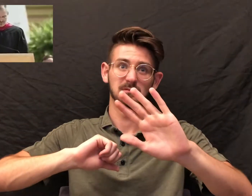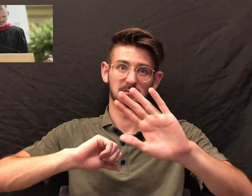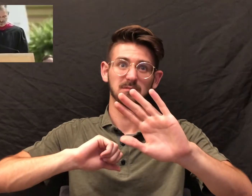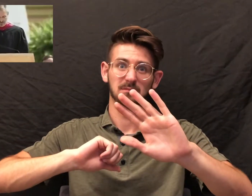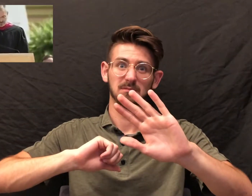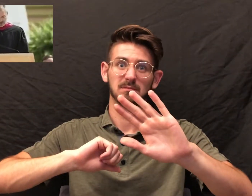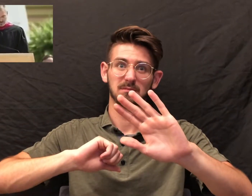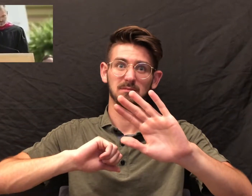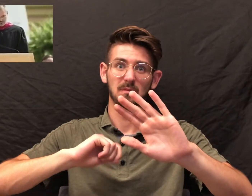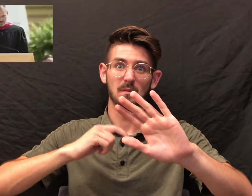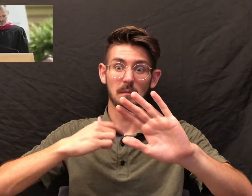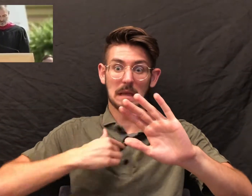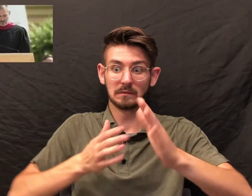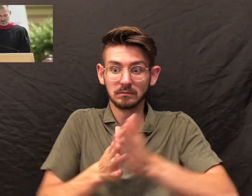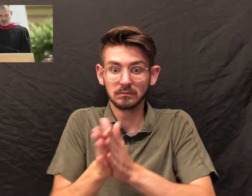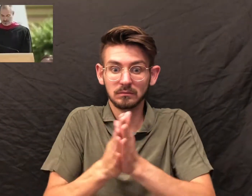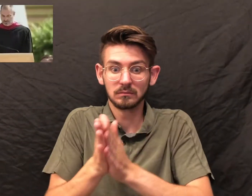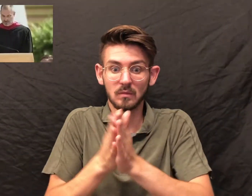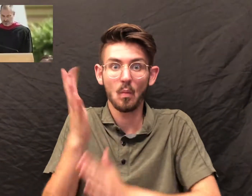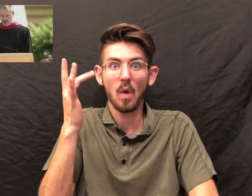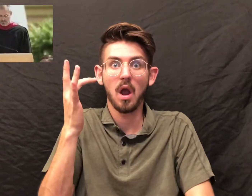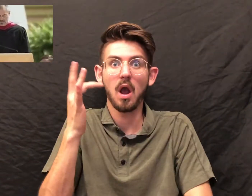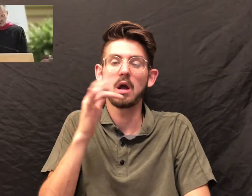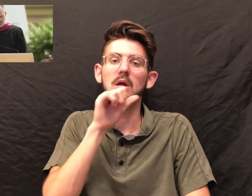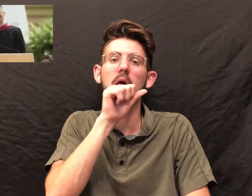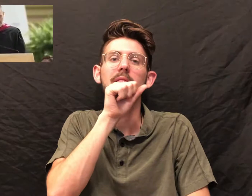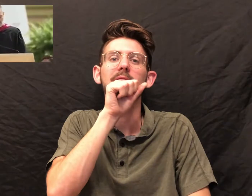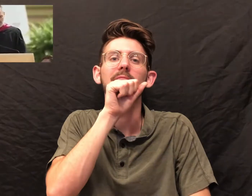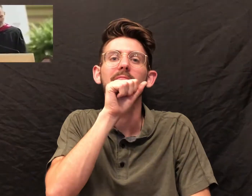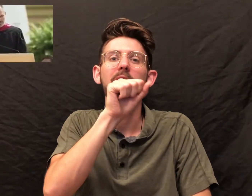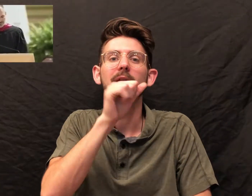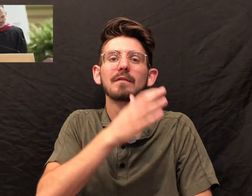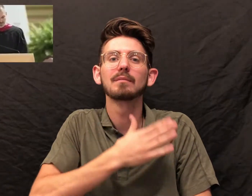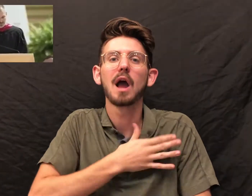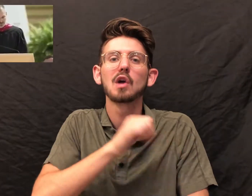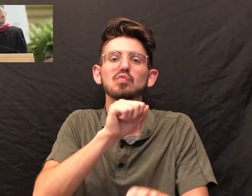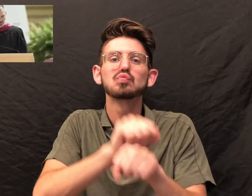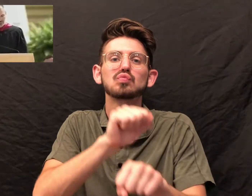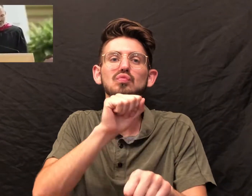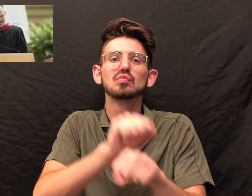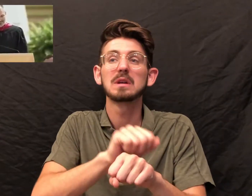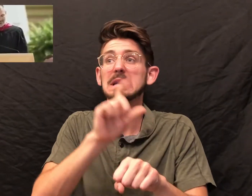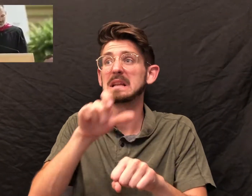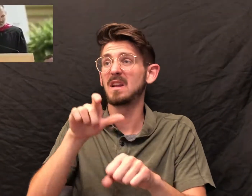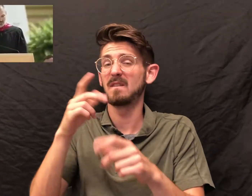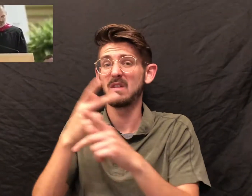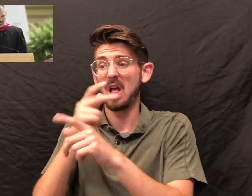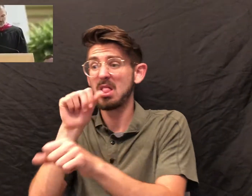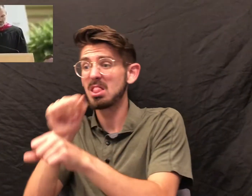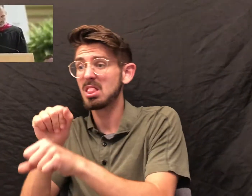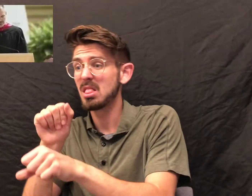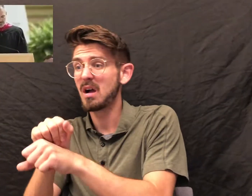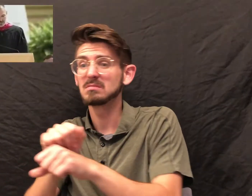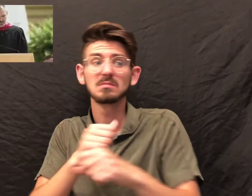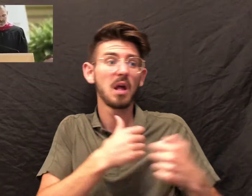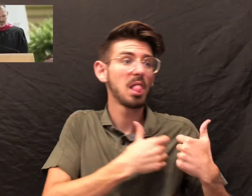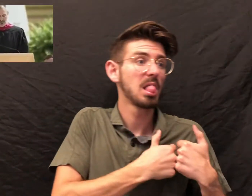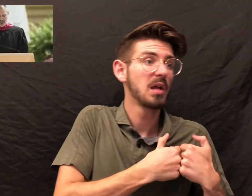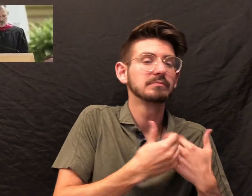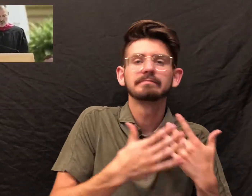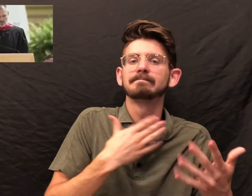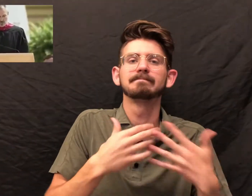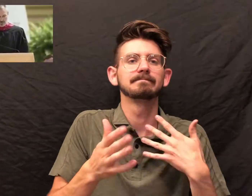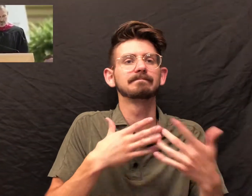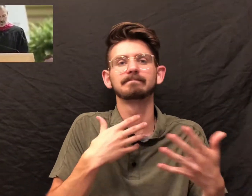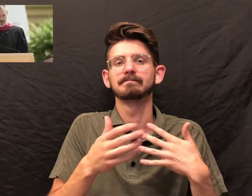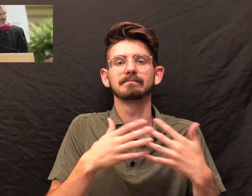I loved what I did. You've got to find what you love. And that is as true for work as it is for your lovers. Your work